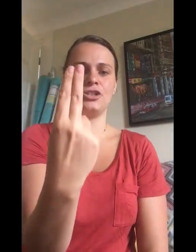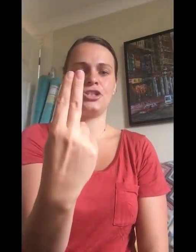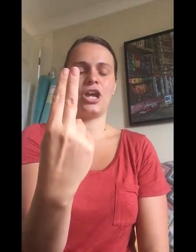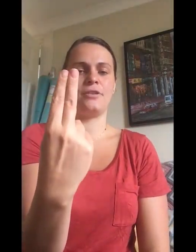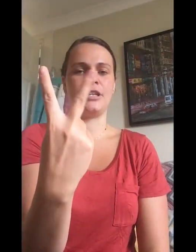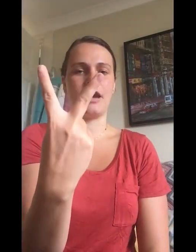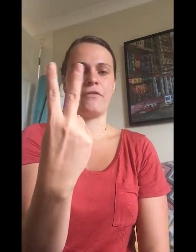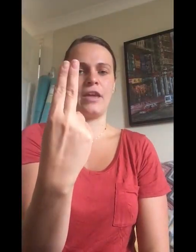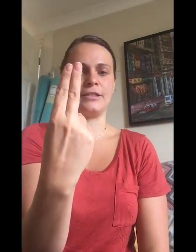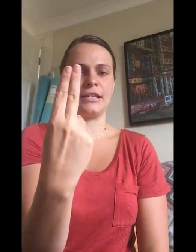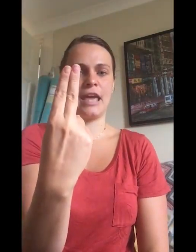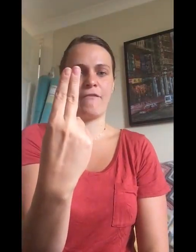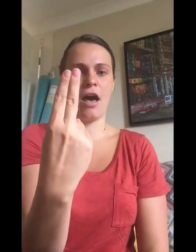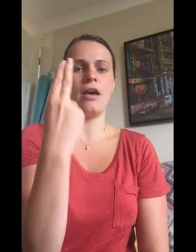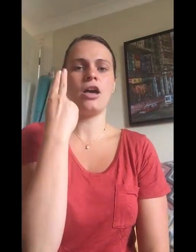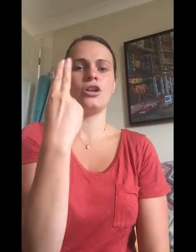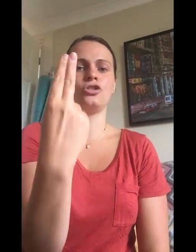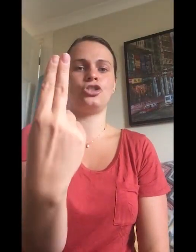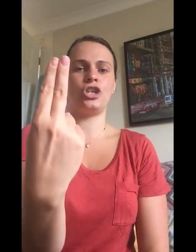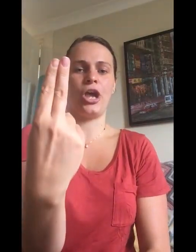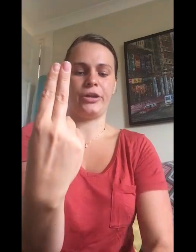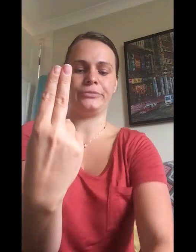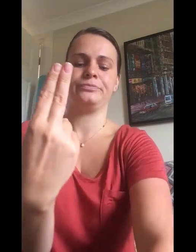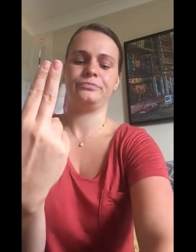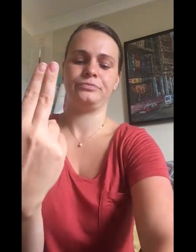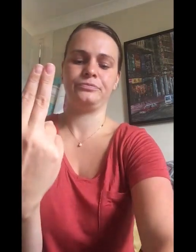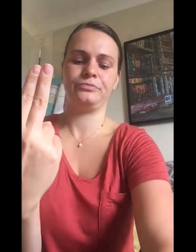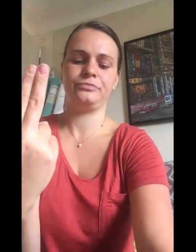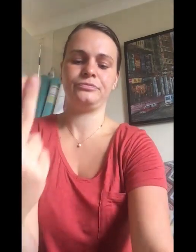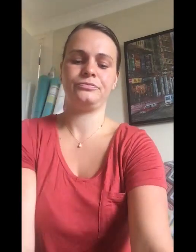2. So you have your fingers together. 2.